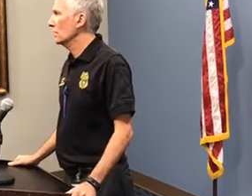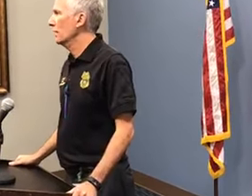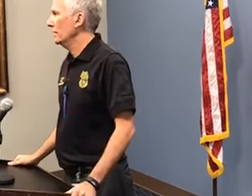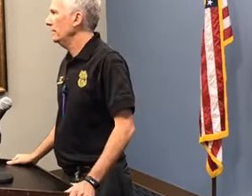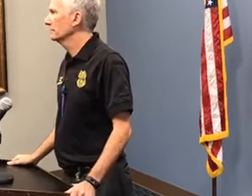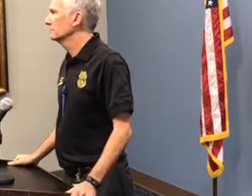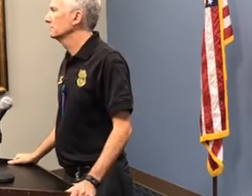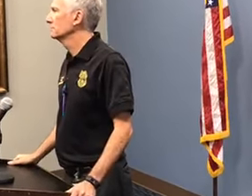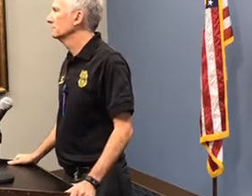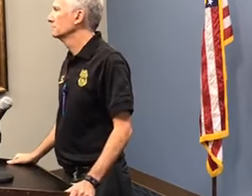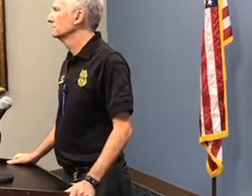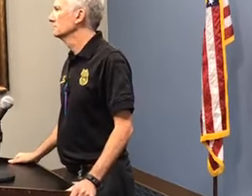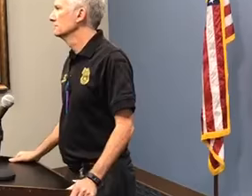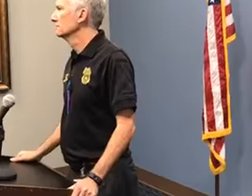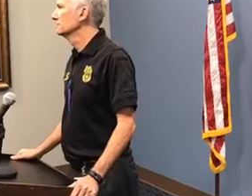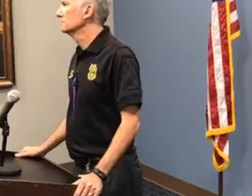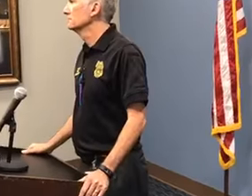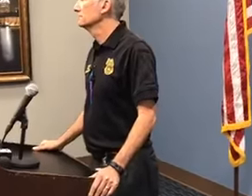Check, Barry.